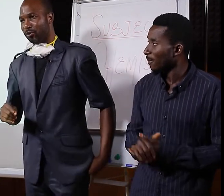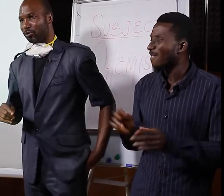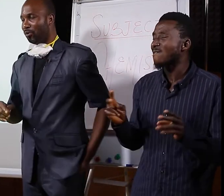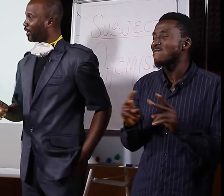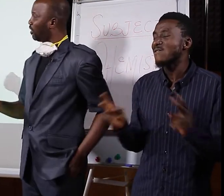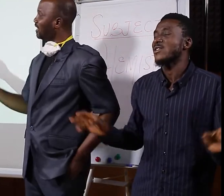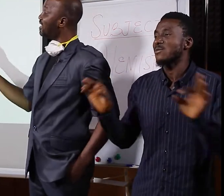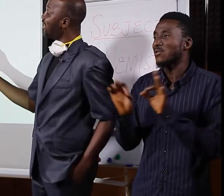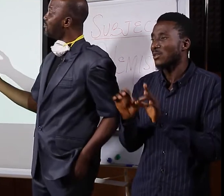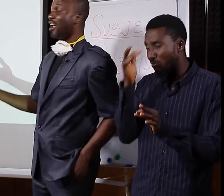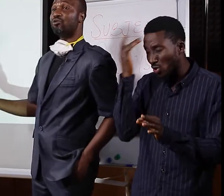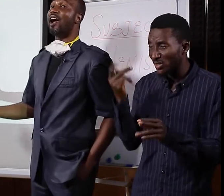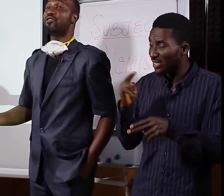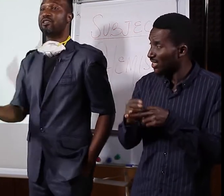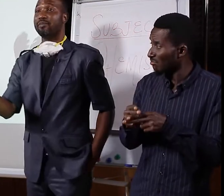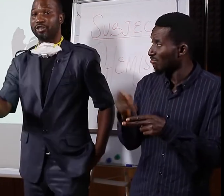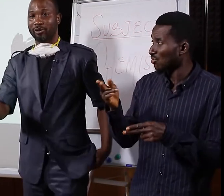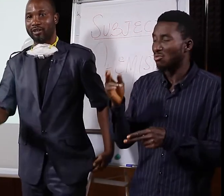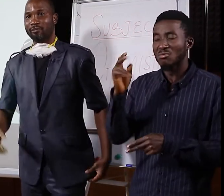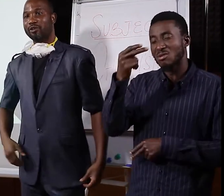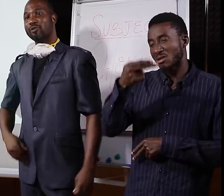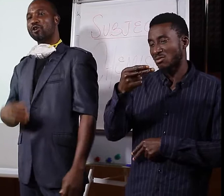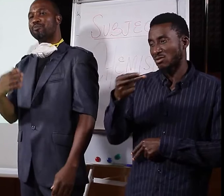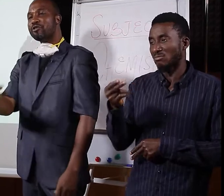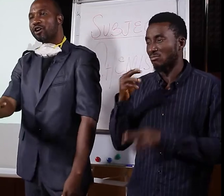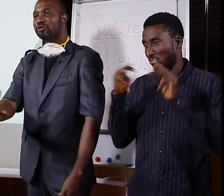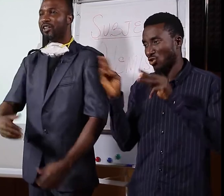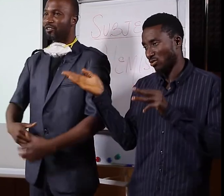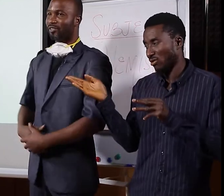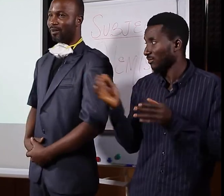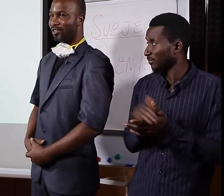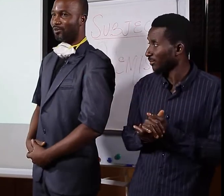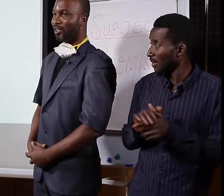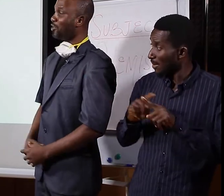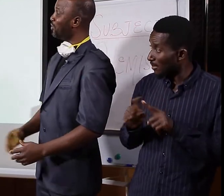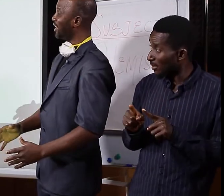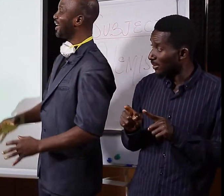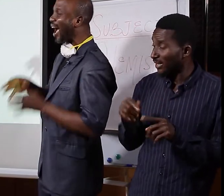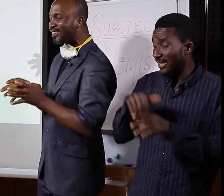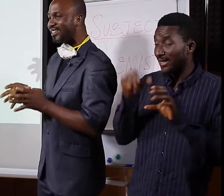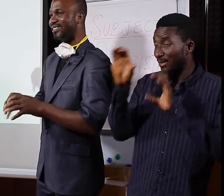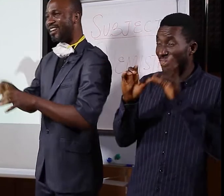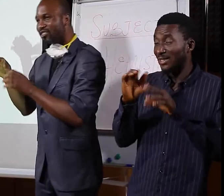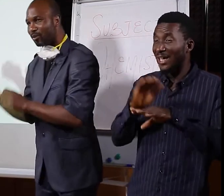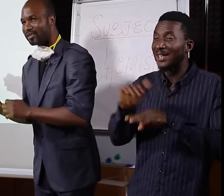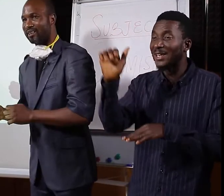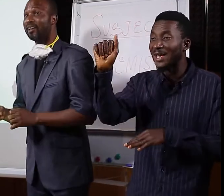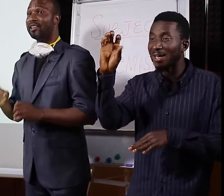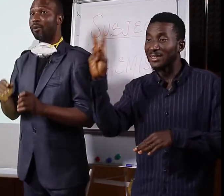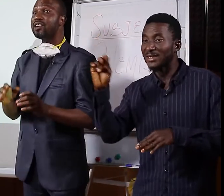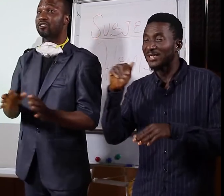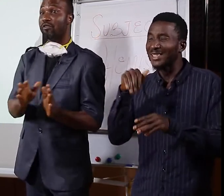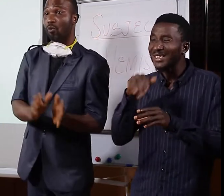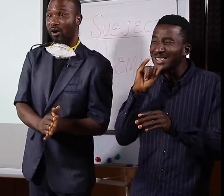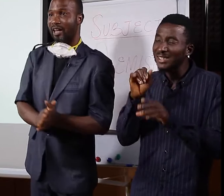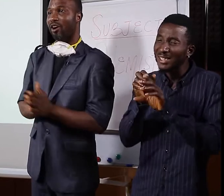interesting also because in the name there is no hydrogen mentioned. But from your previous knowledge of chemistry, you know that an acid is any substance that